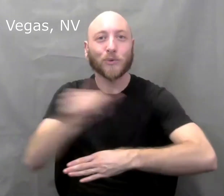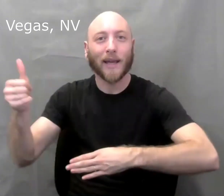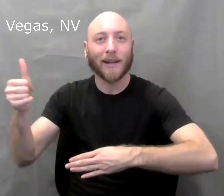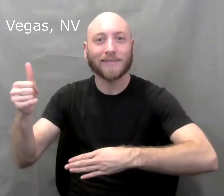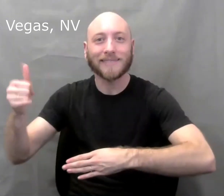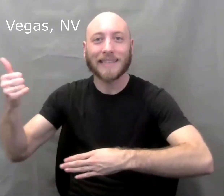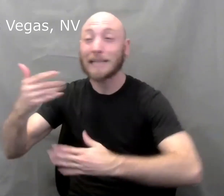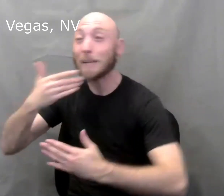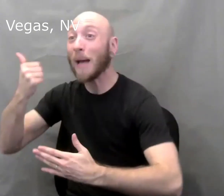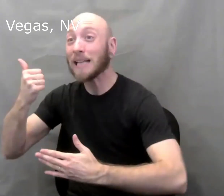that's pretty amazing.